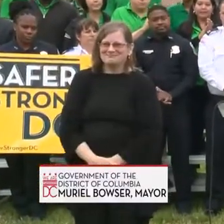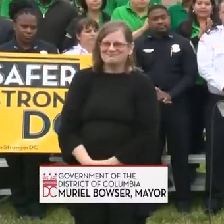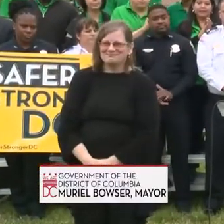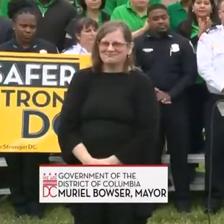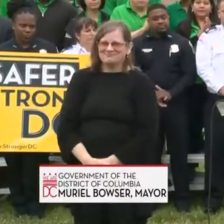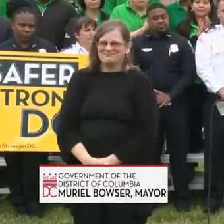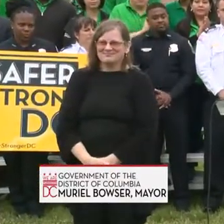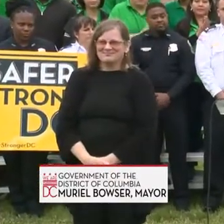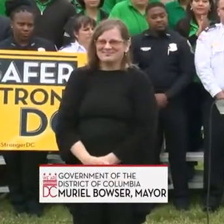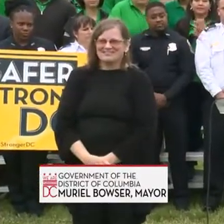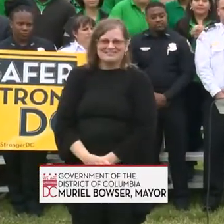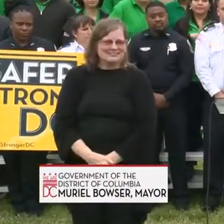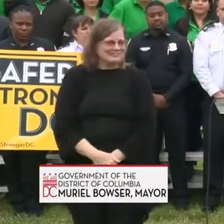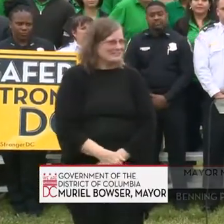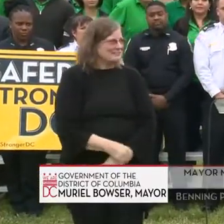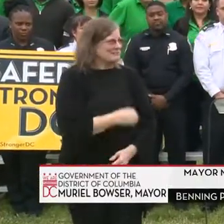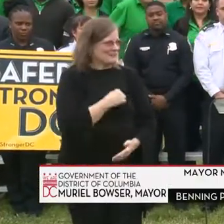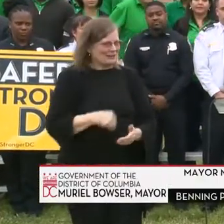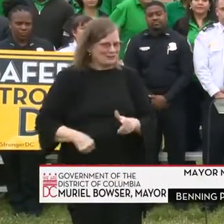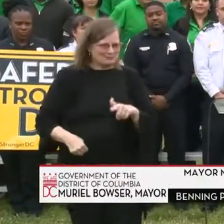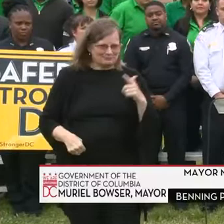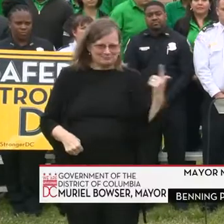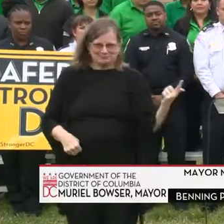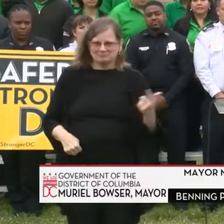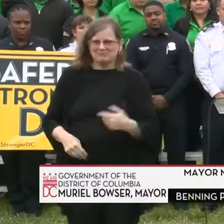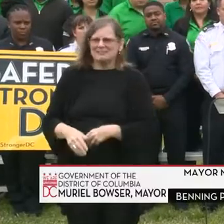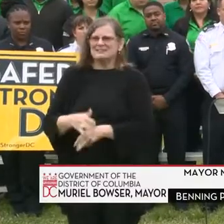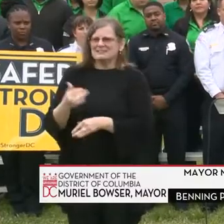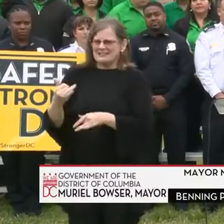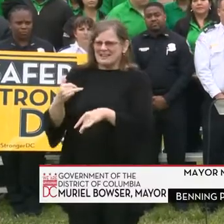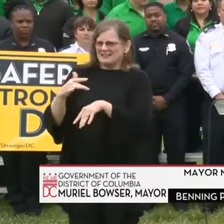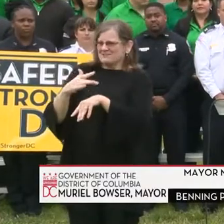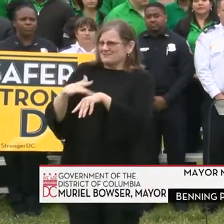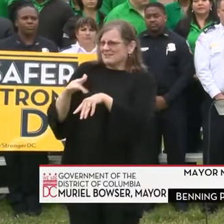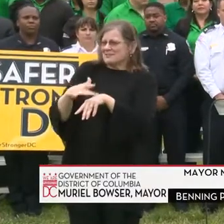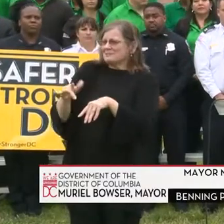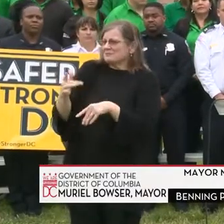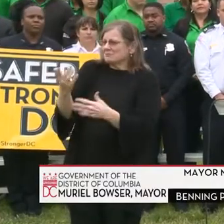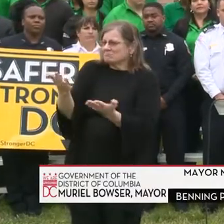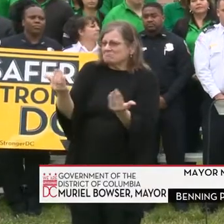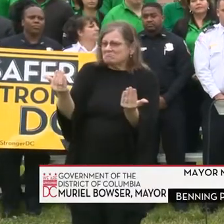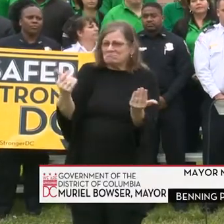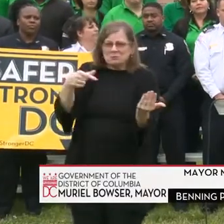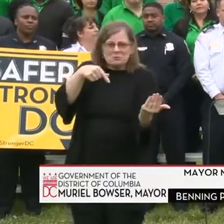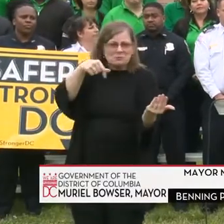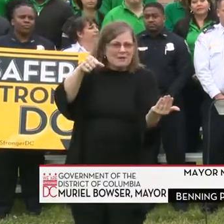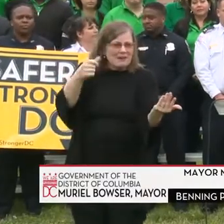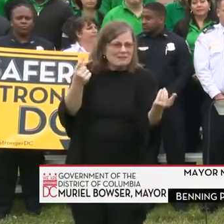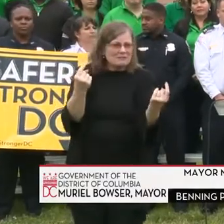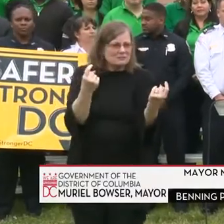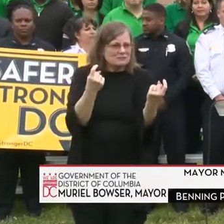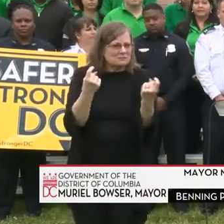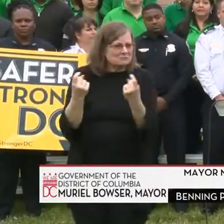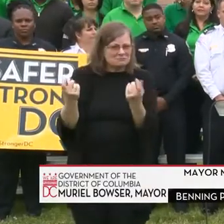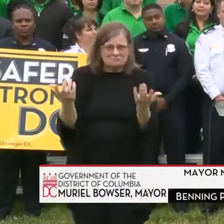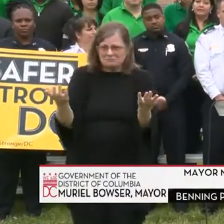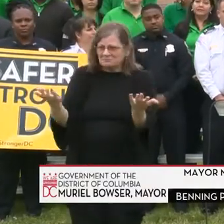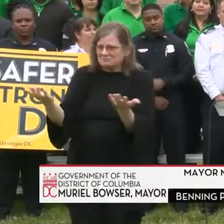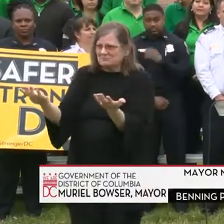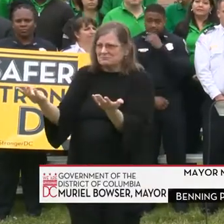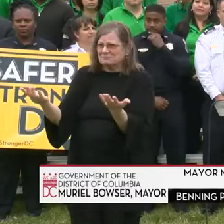Yep. Okay, so we are available to take some press questions, and then if there are community questions, we'll take those.